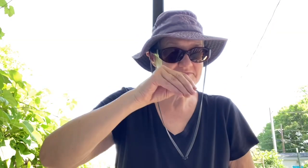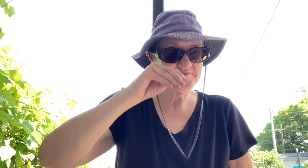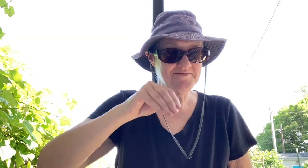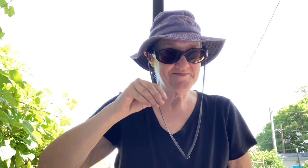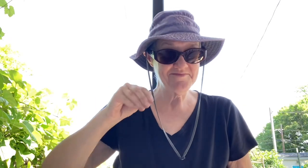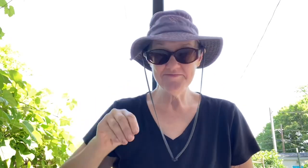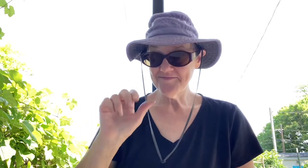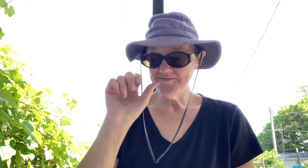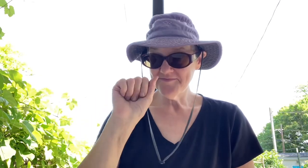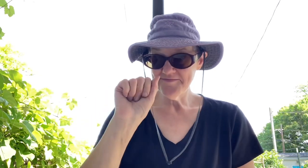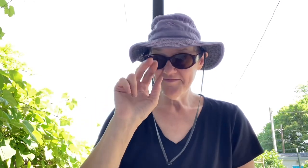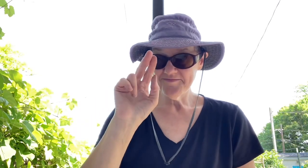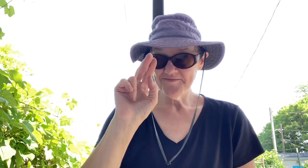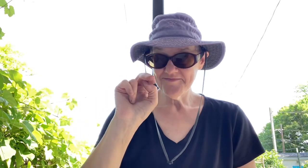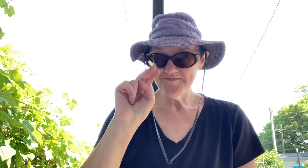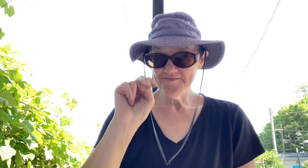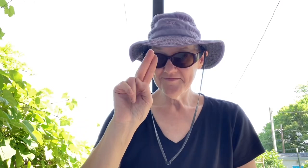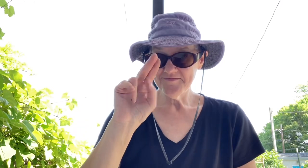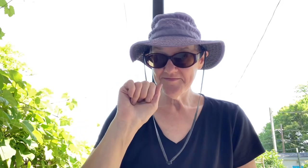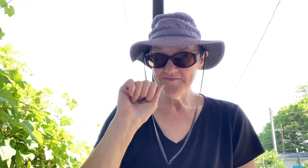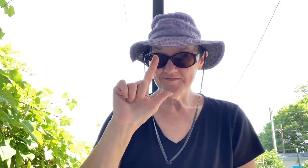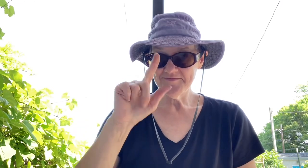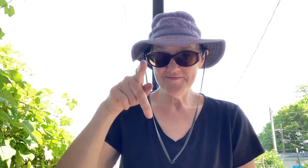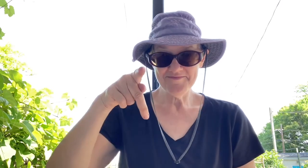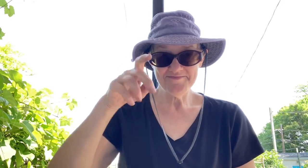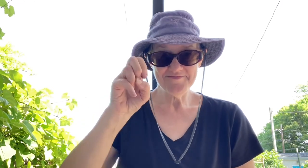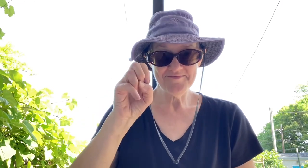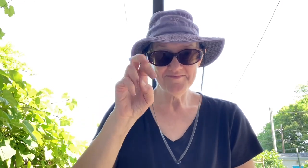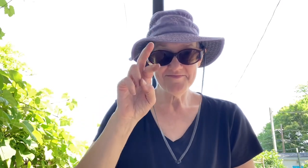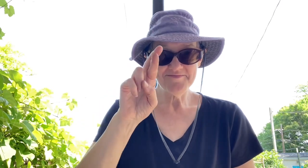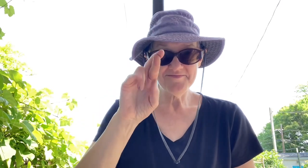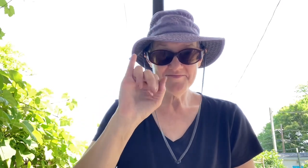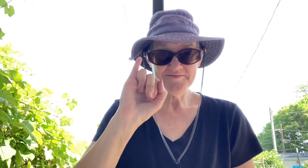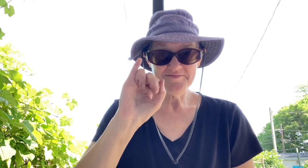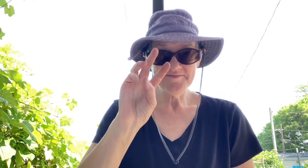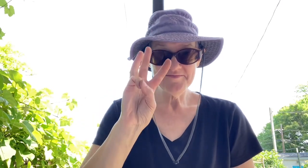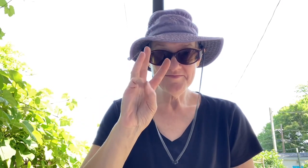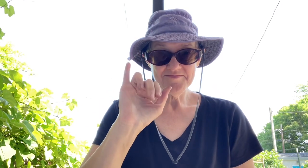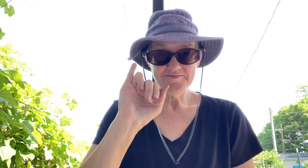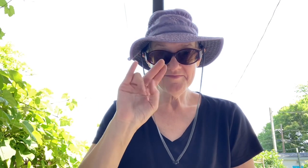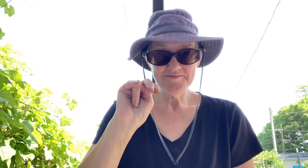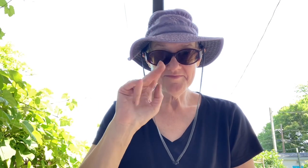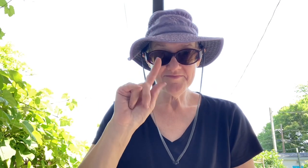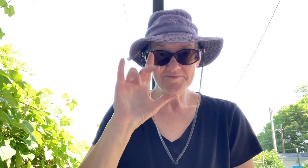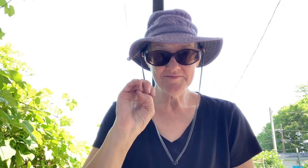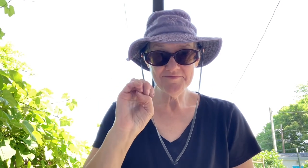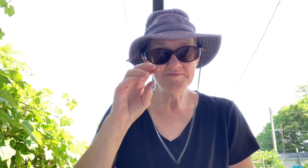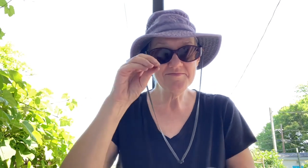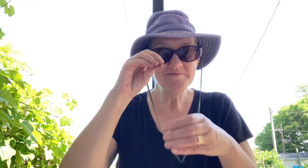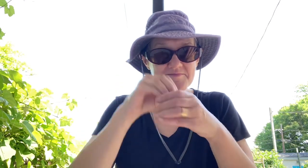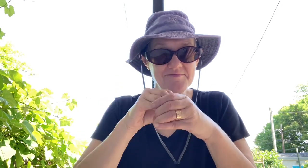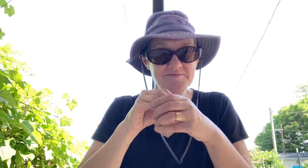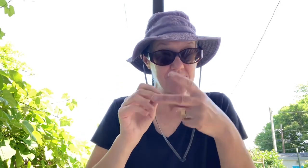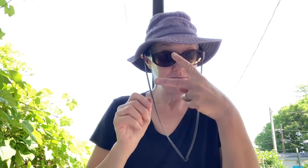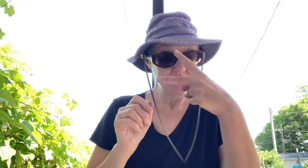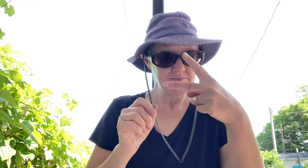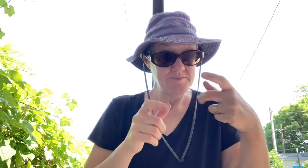Today we're going to plant our annual periwinkle